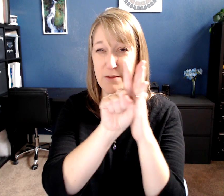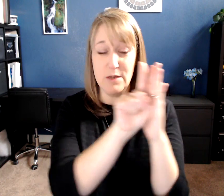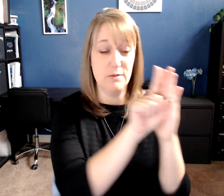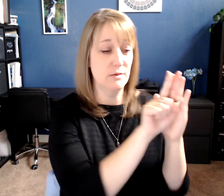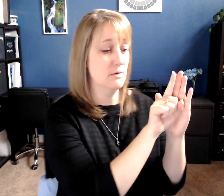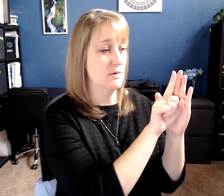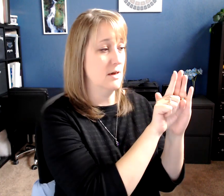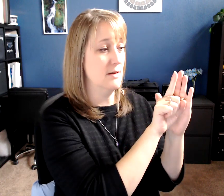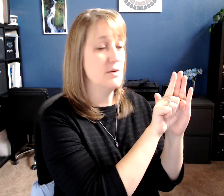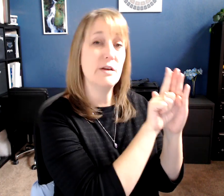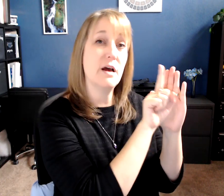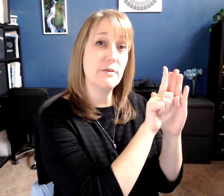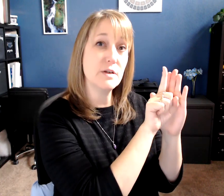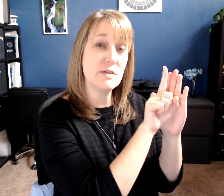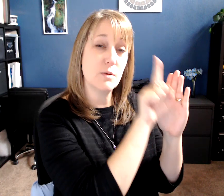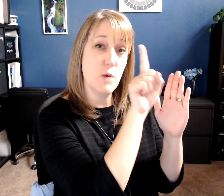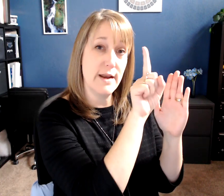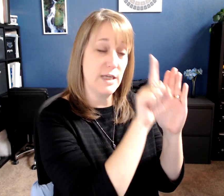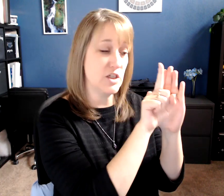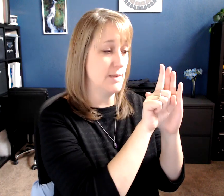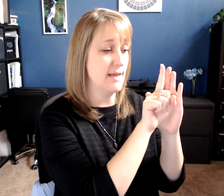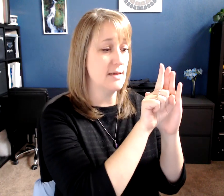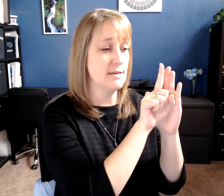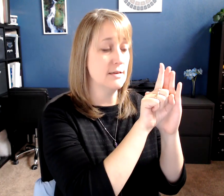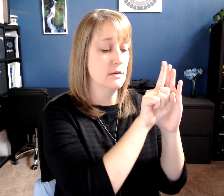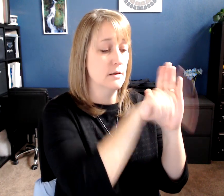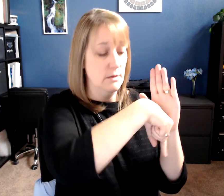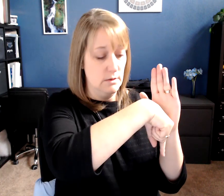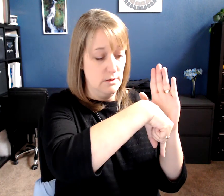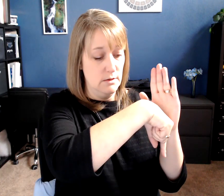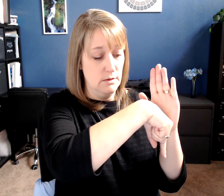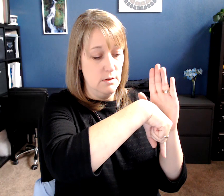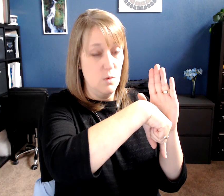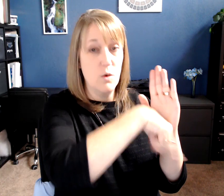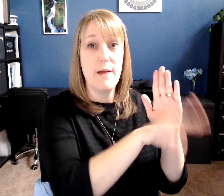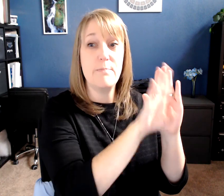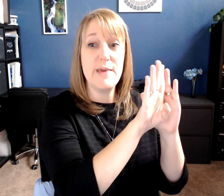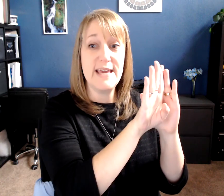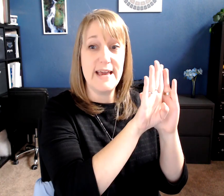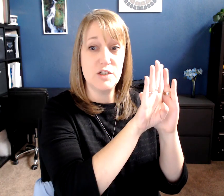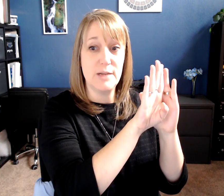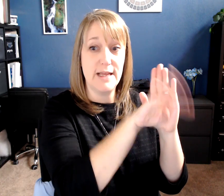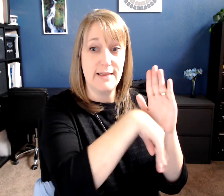you. Okay, you can either use the 1 hand shape like this or a B hand shape like